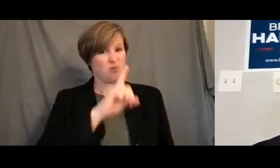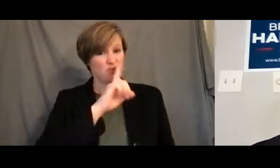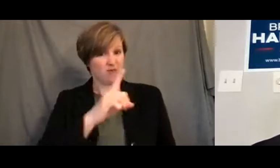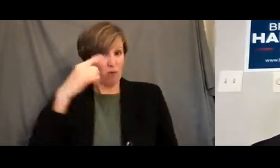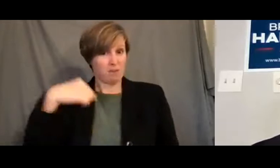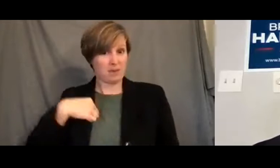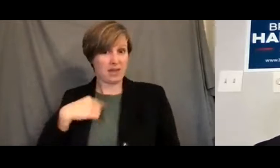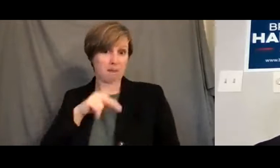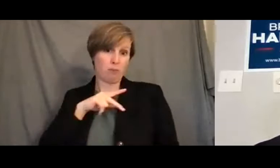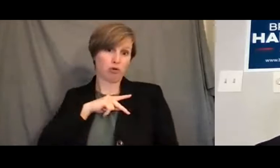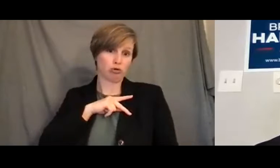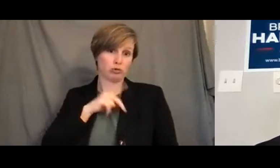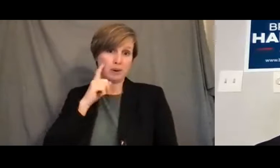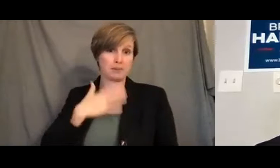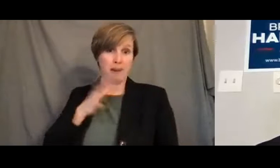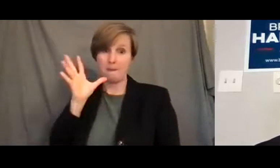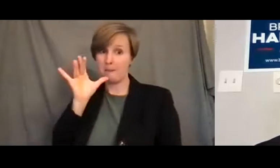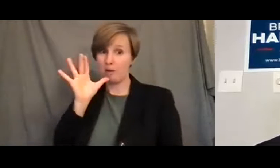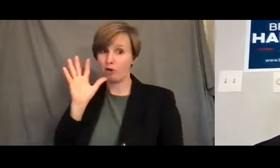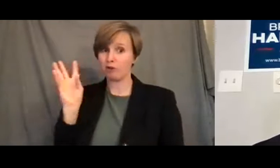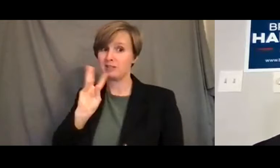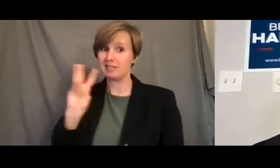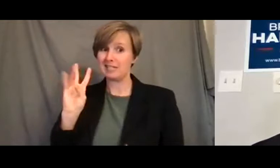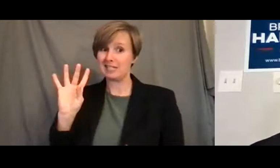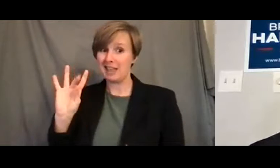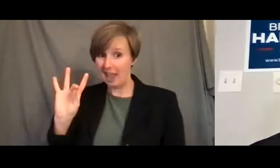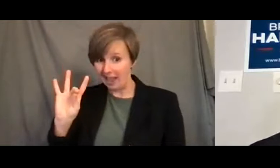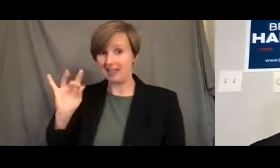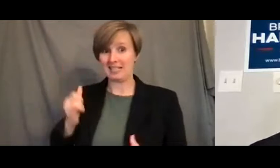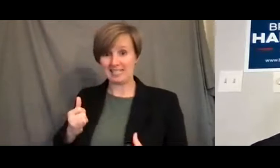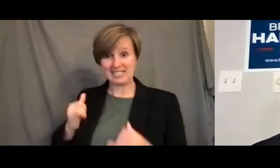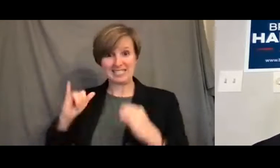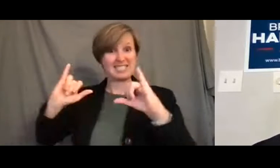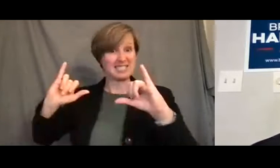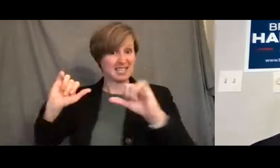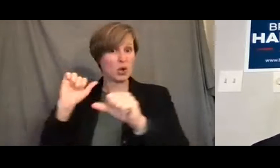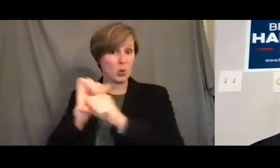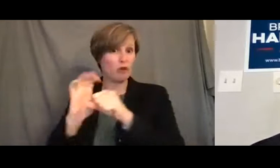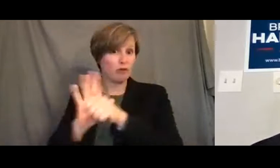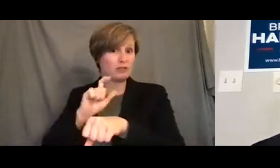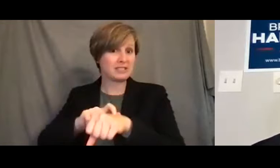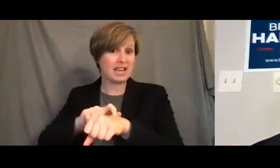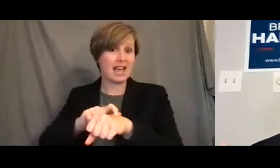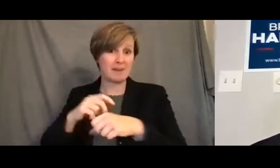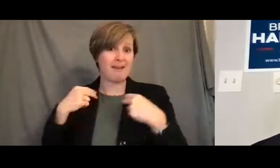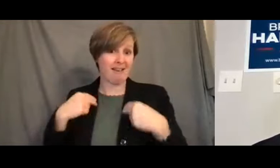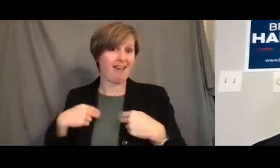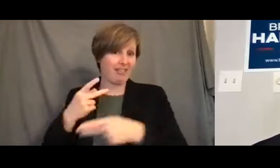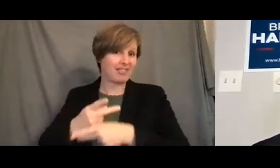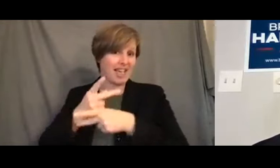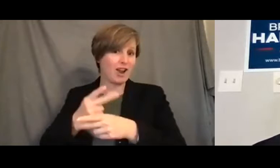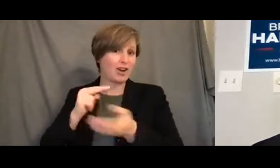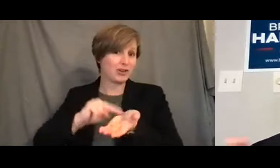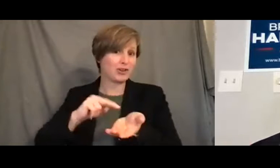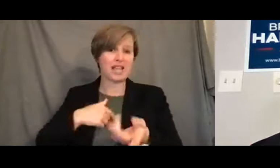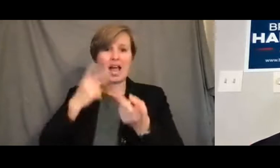I have a mother who is 68 years old and she still works full time as a home healthcare nurse. I see day in and day